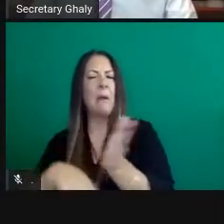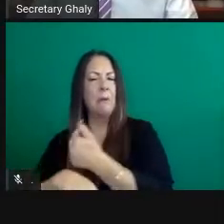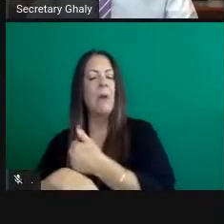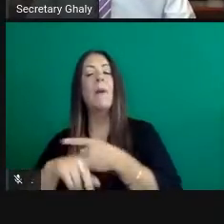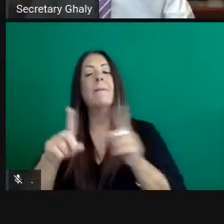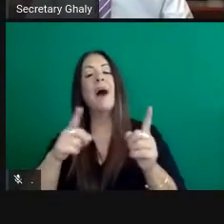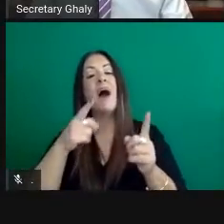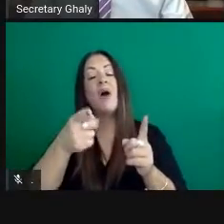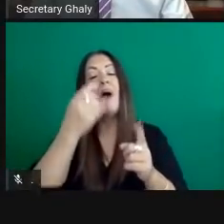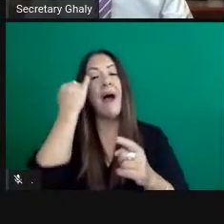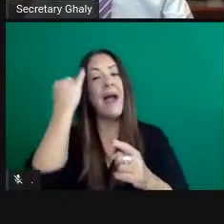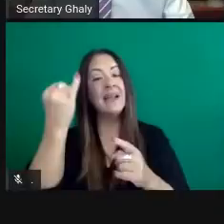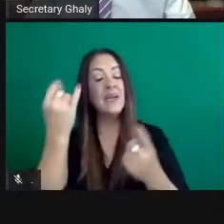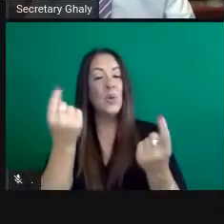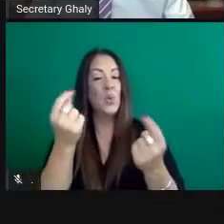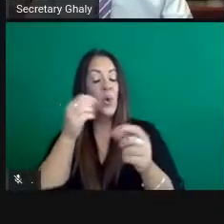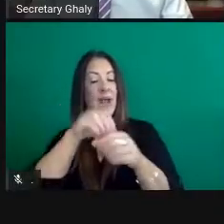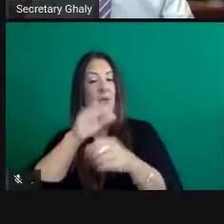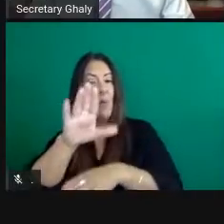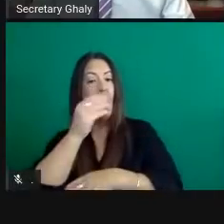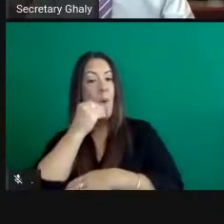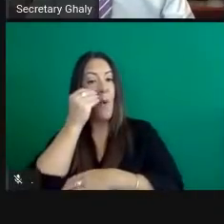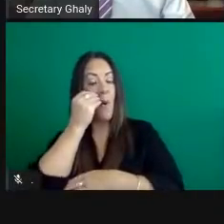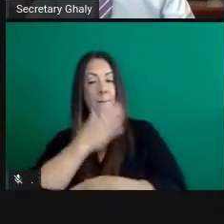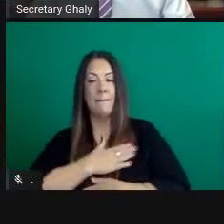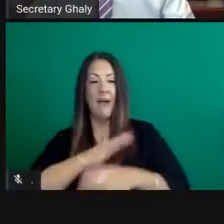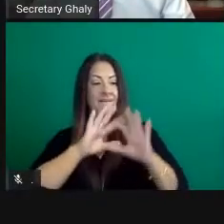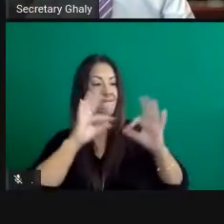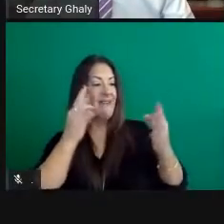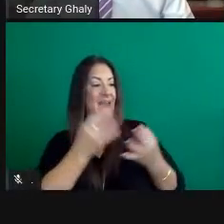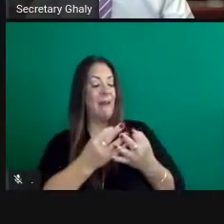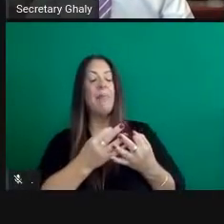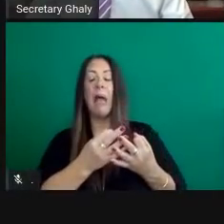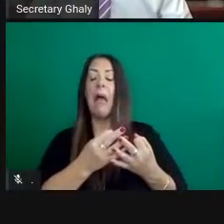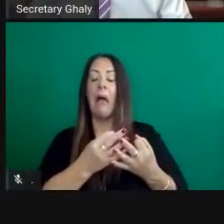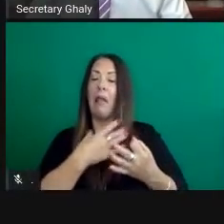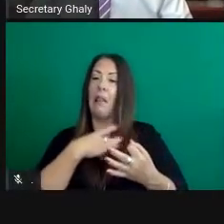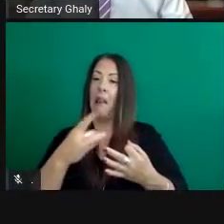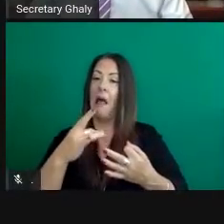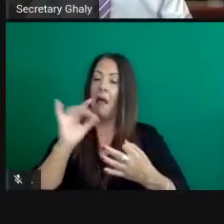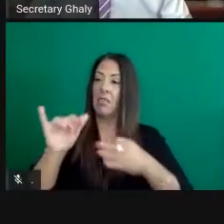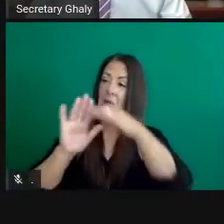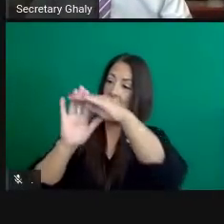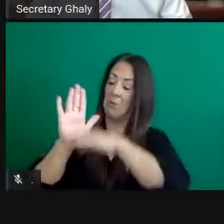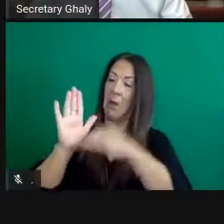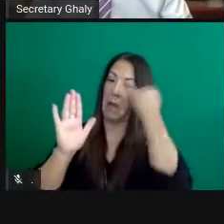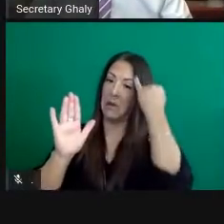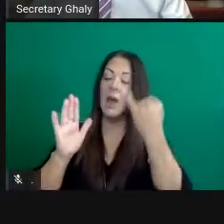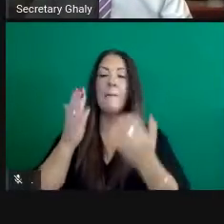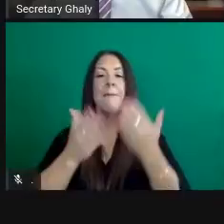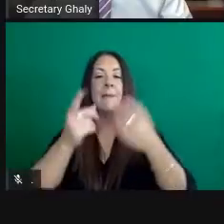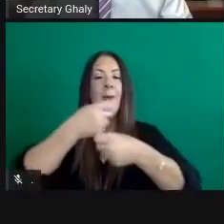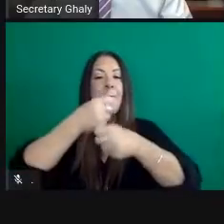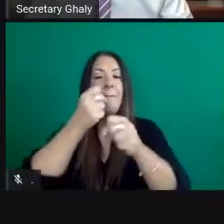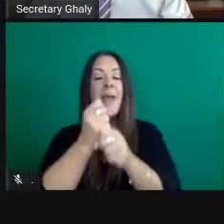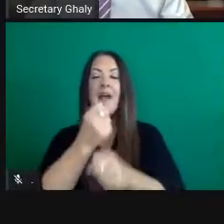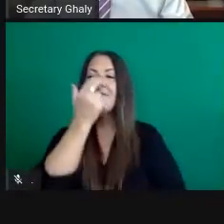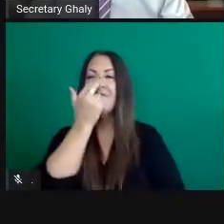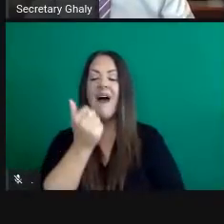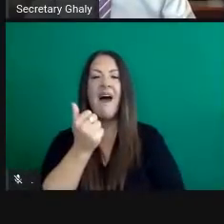home, here are some fun ideas. My family's certainly considering some of these already. Creating a haunted house or a candy